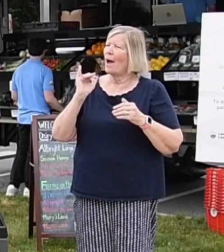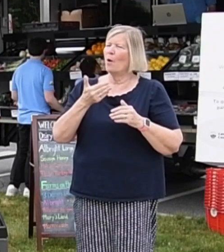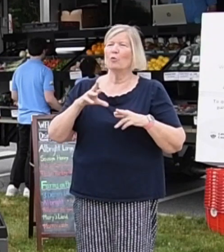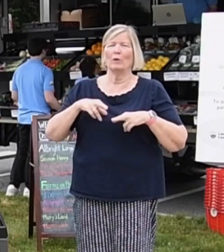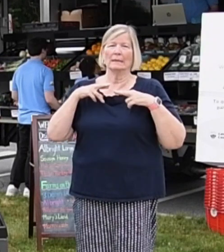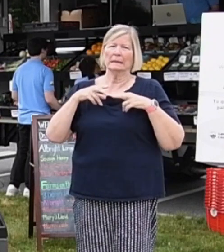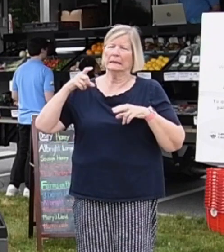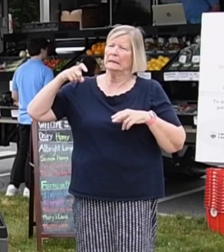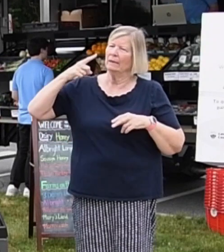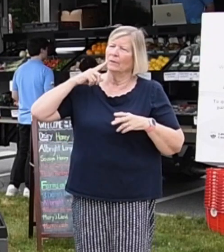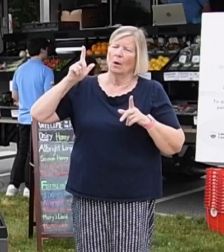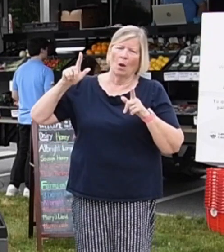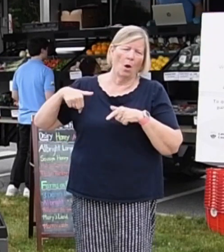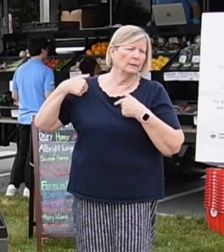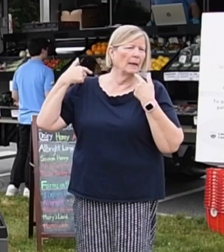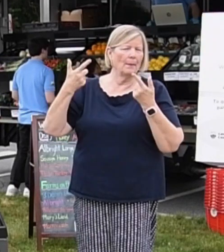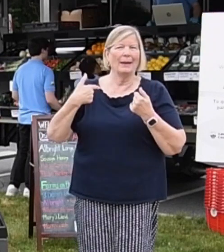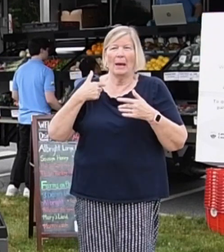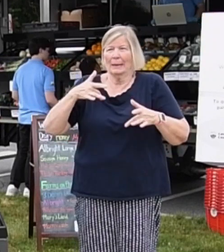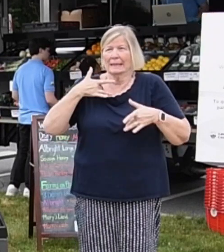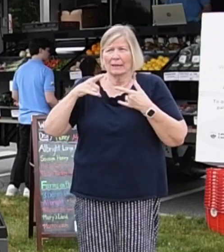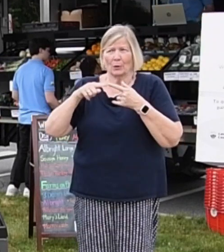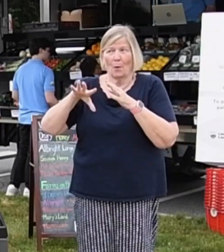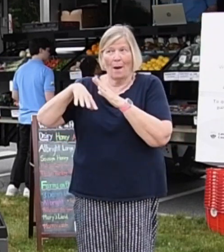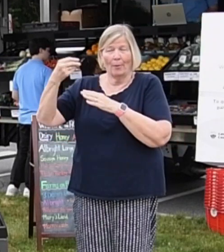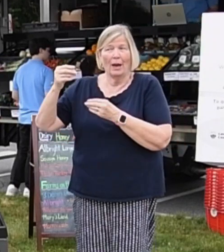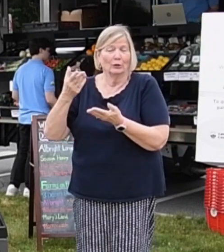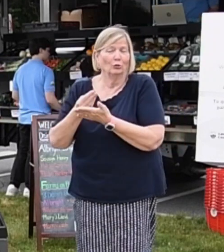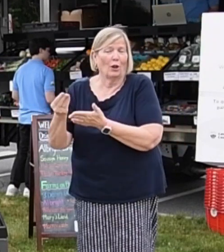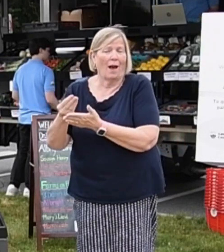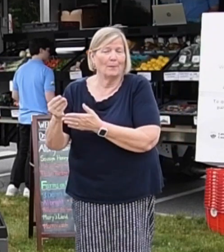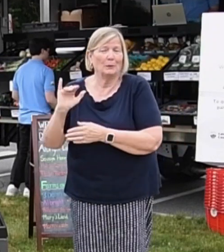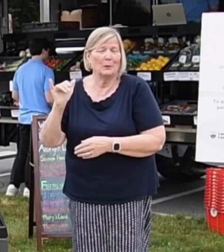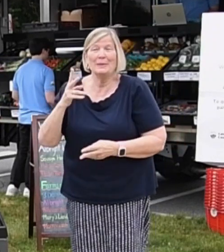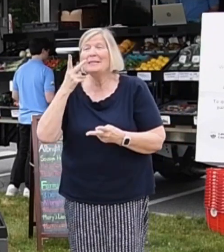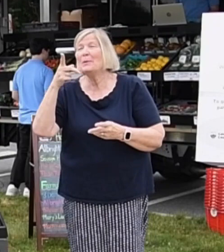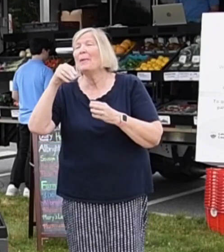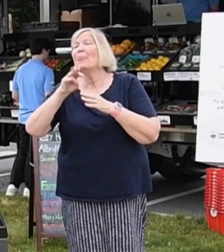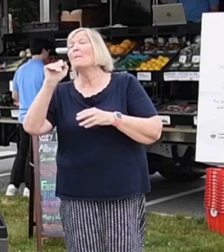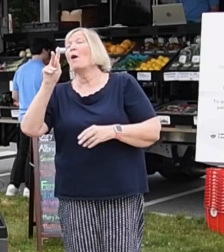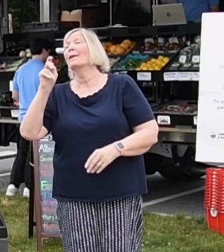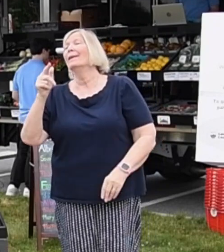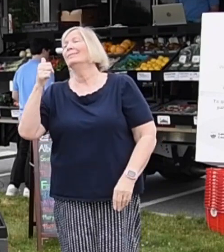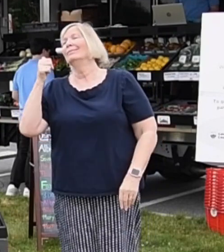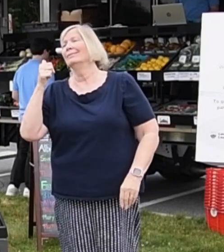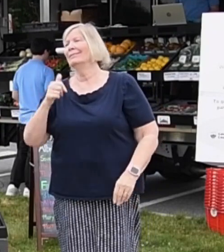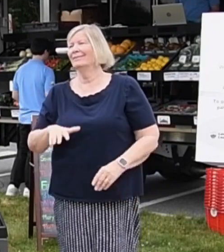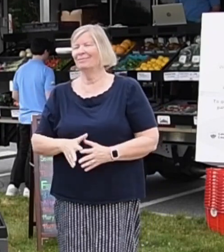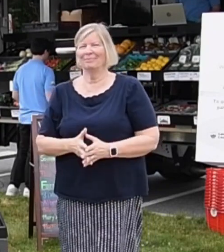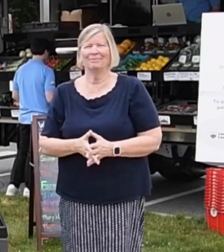long needed, and I think I'm excited to get out there and shop with them. So see you all at the market.